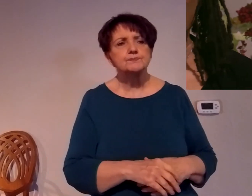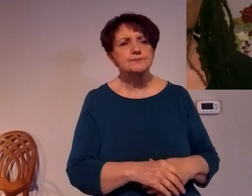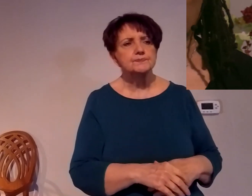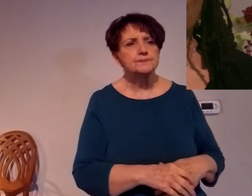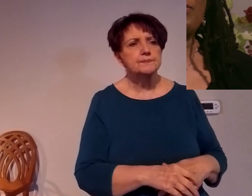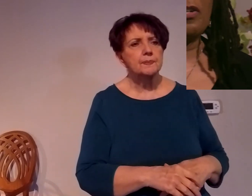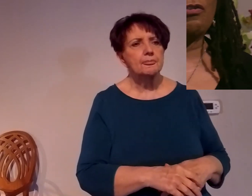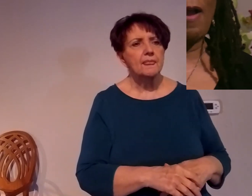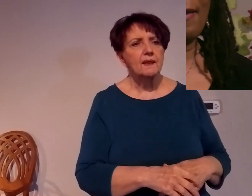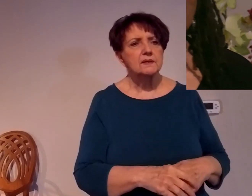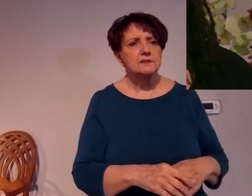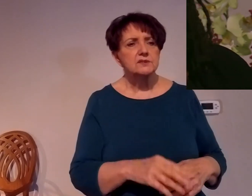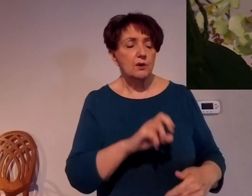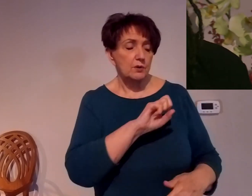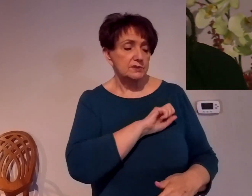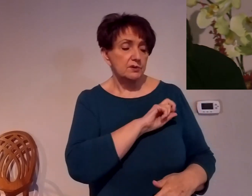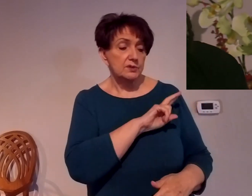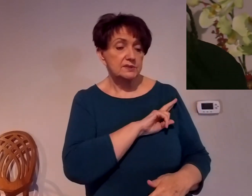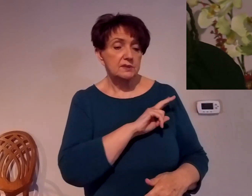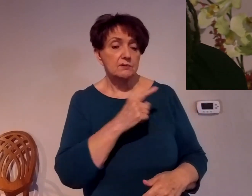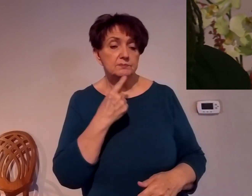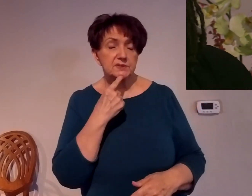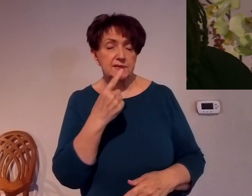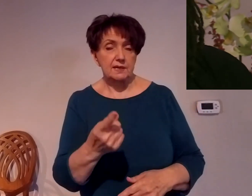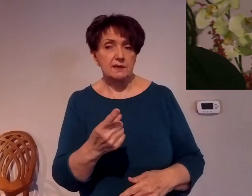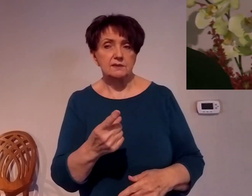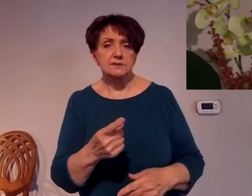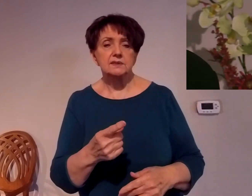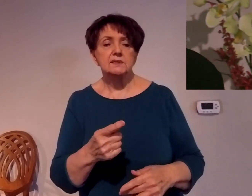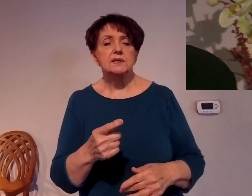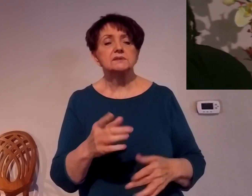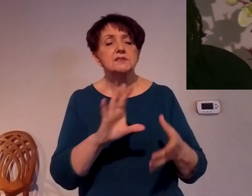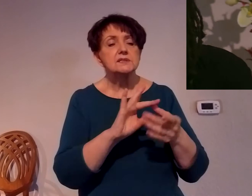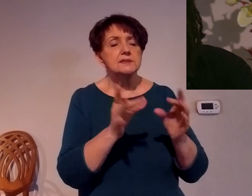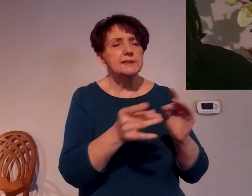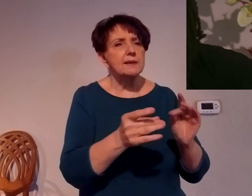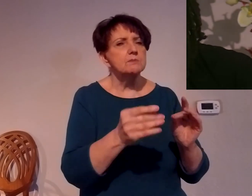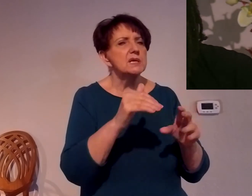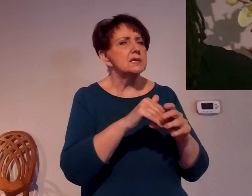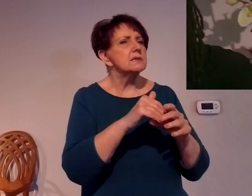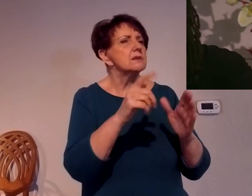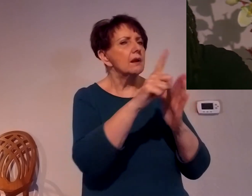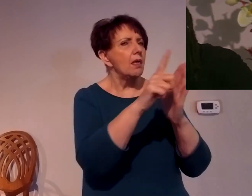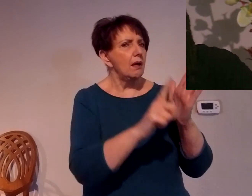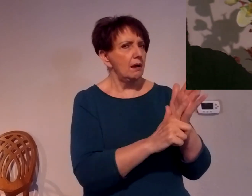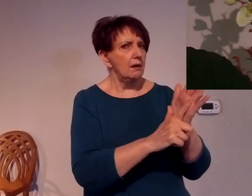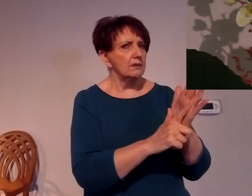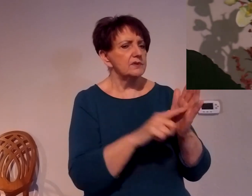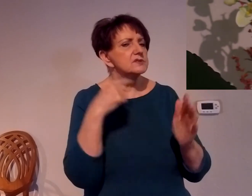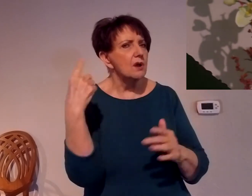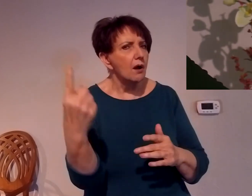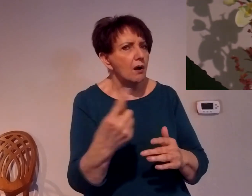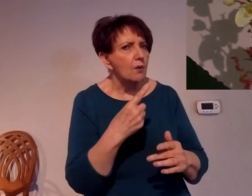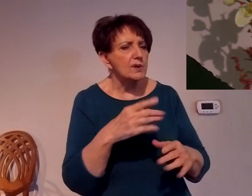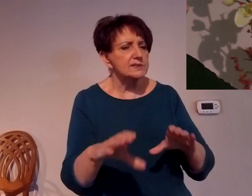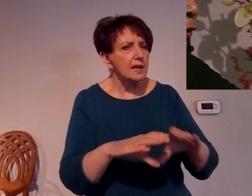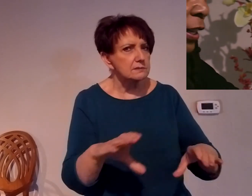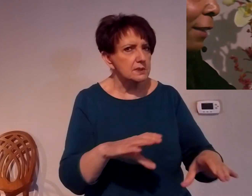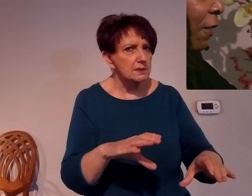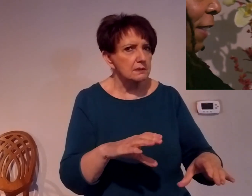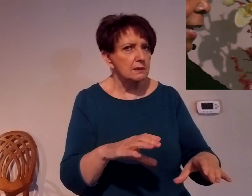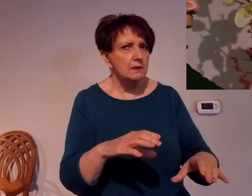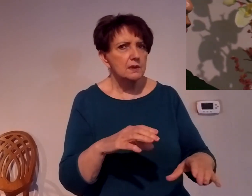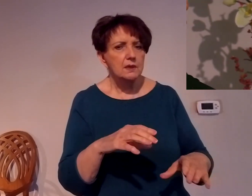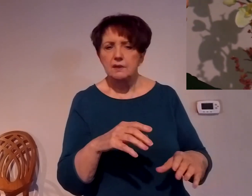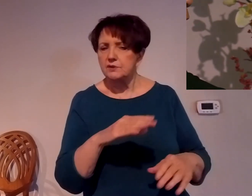as Ernest Holmes describes it, it is a statement in the law that is always present, always working, never